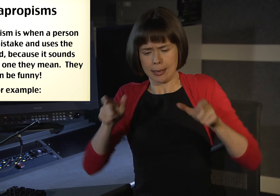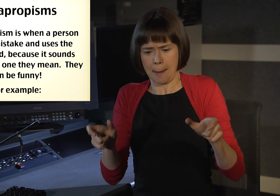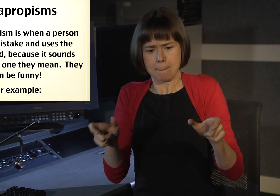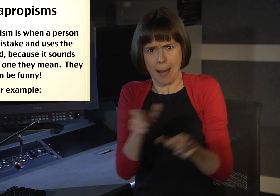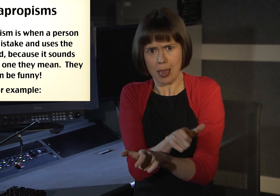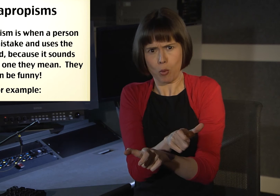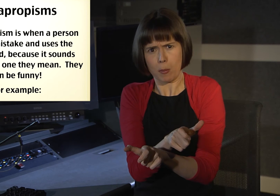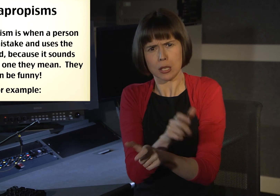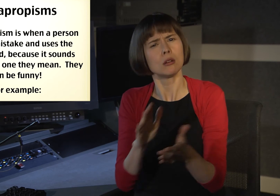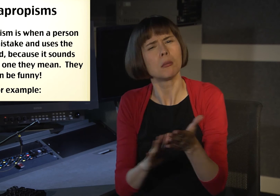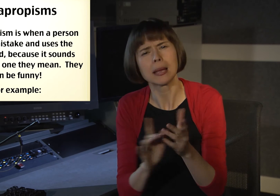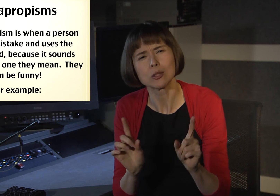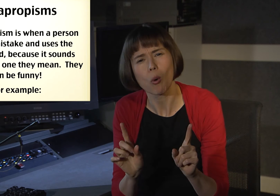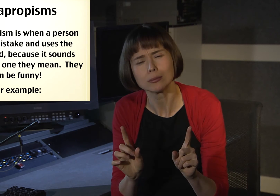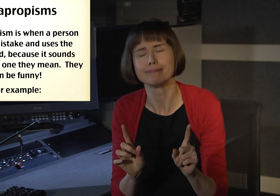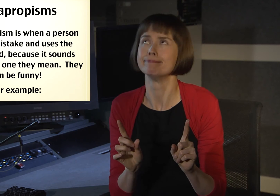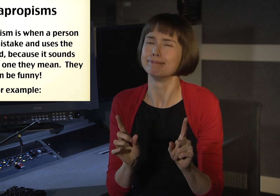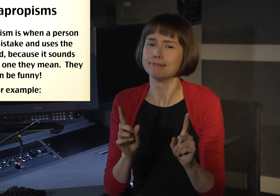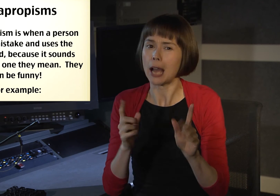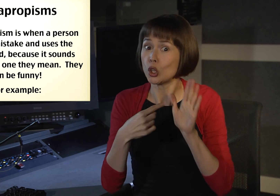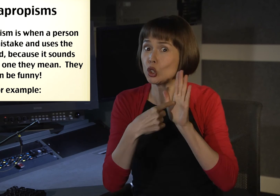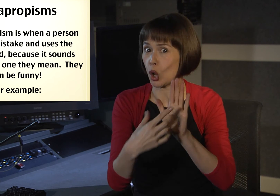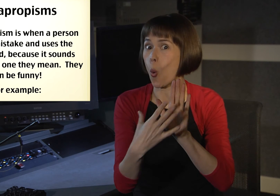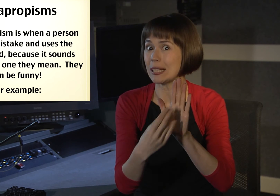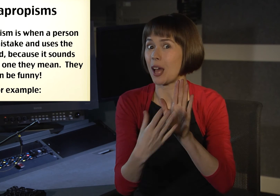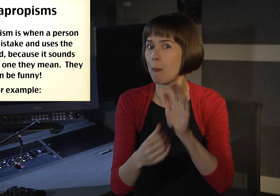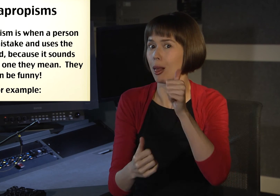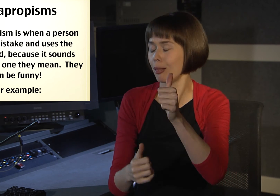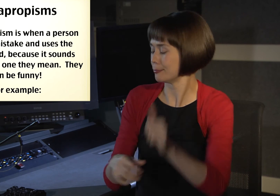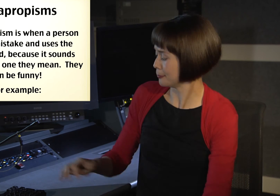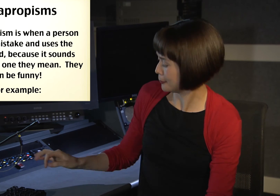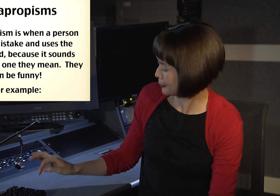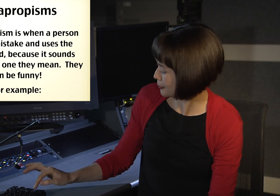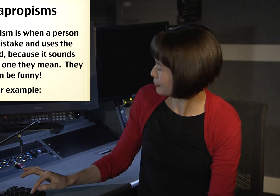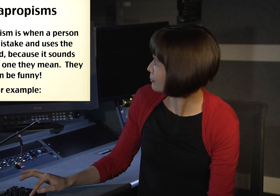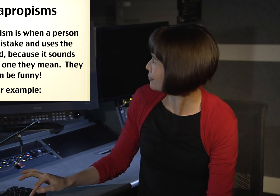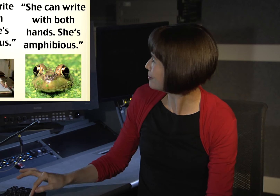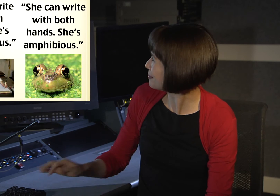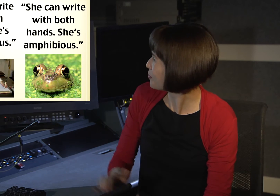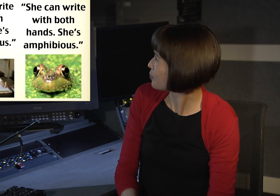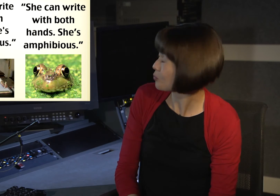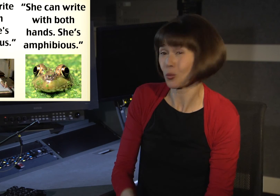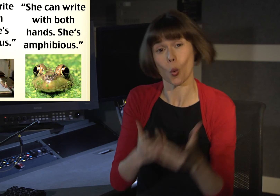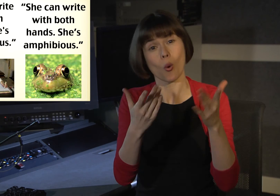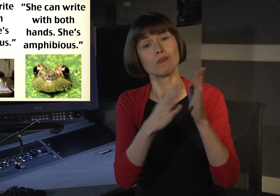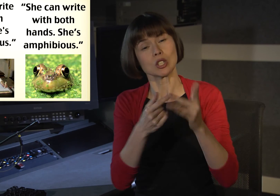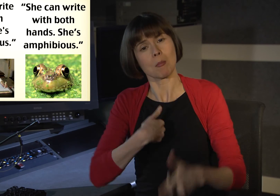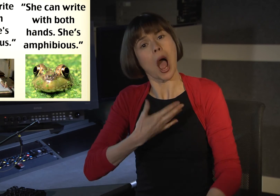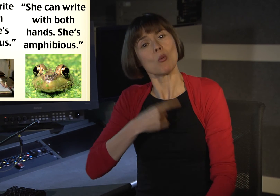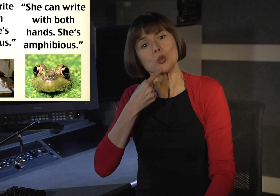Which this is the sign that I use for malapropisms. Now, to explain what a malapropism is, I'd like to show you an example. So, if I